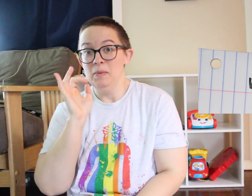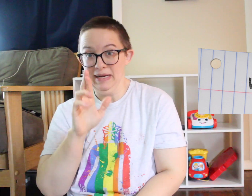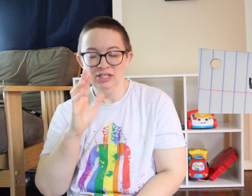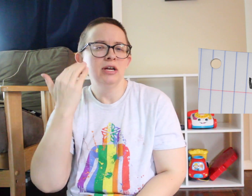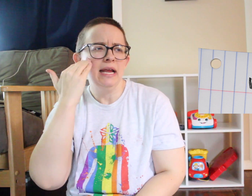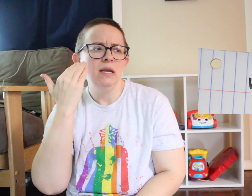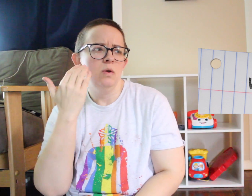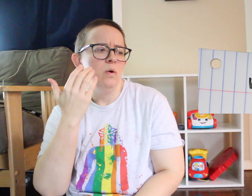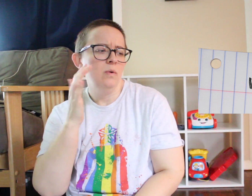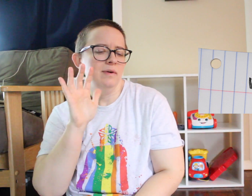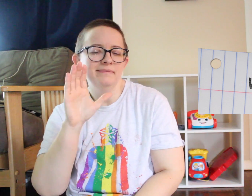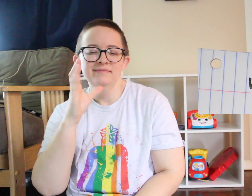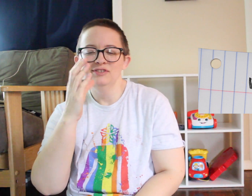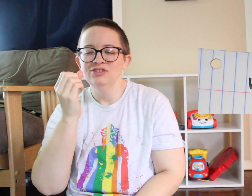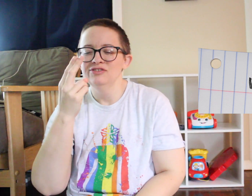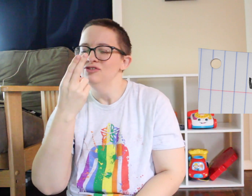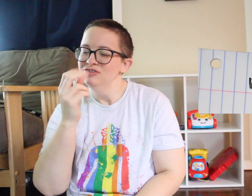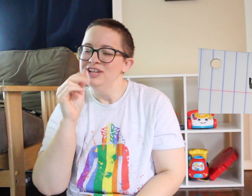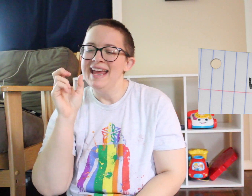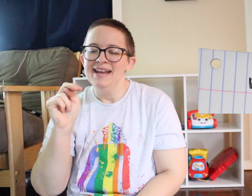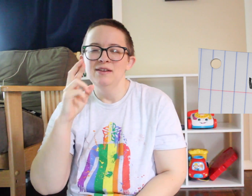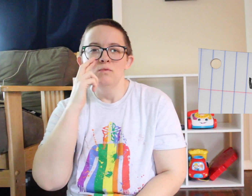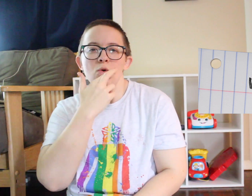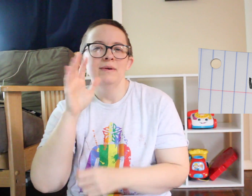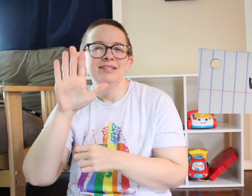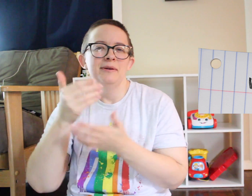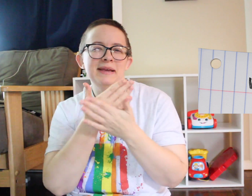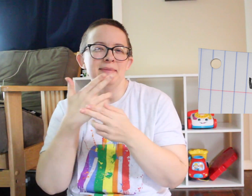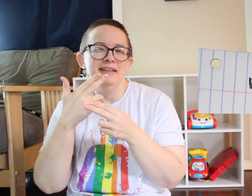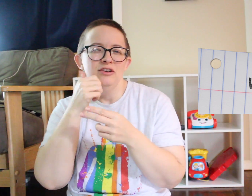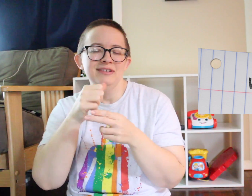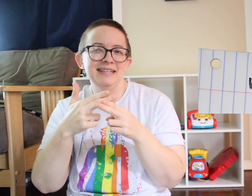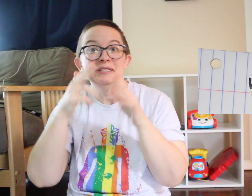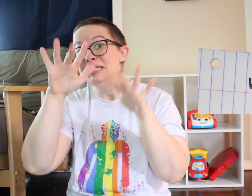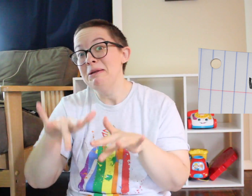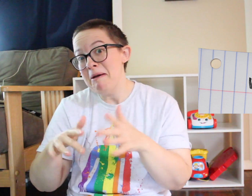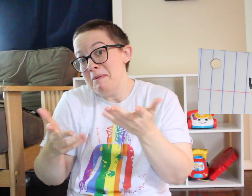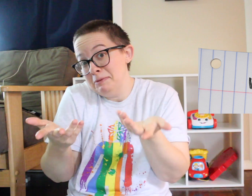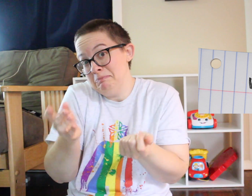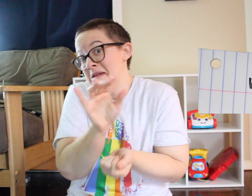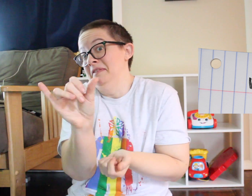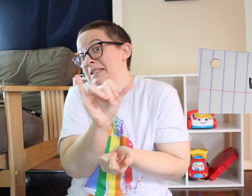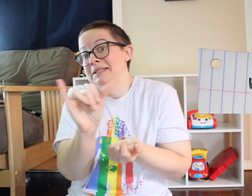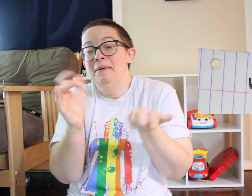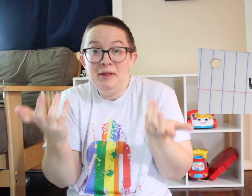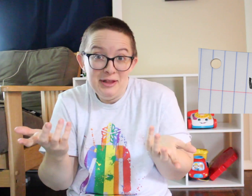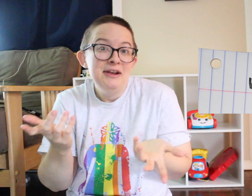name of Winter. I know that Shannon Rose, her baby girl's name is Snow, so kind of a